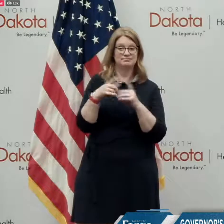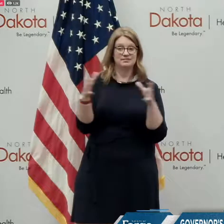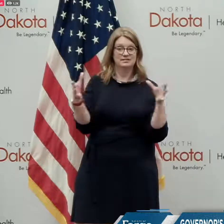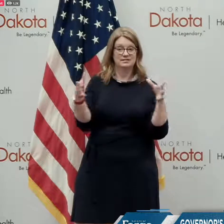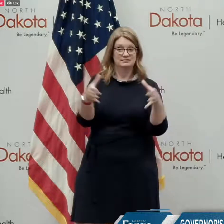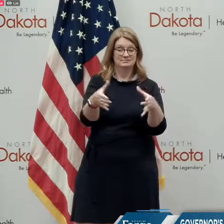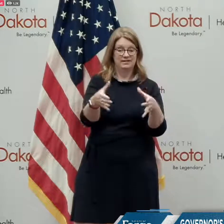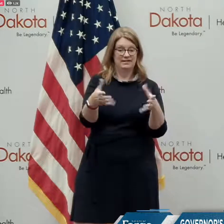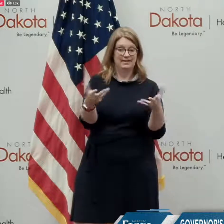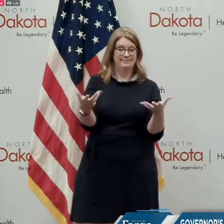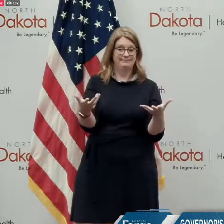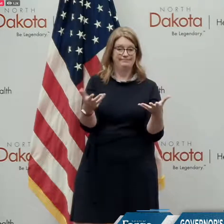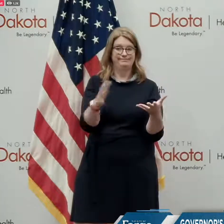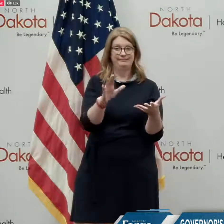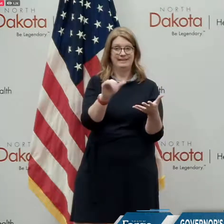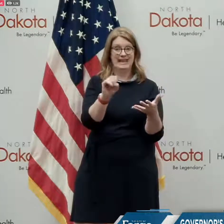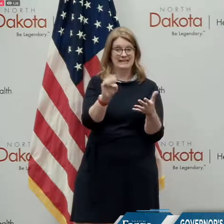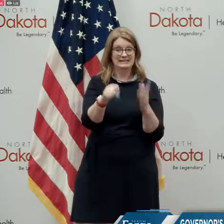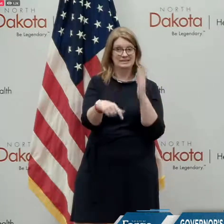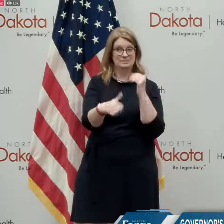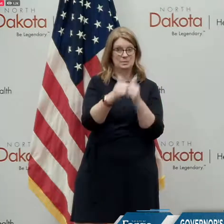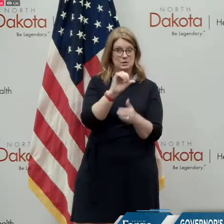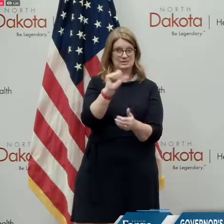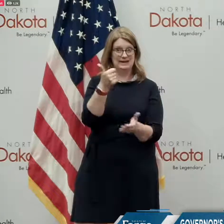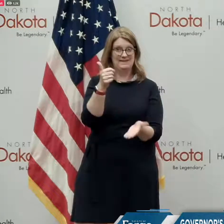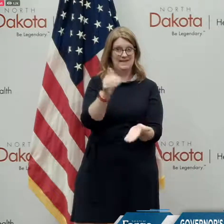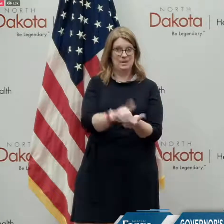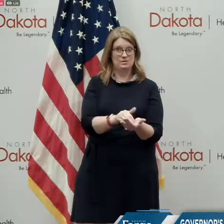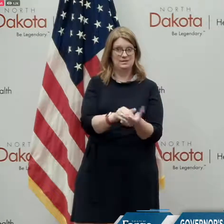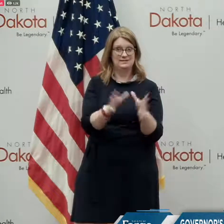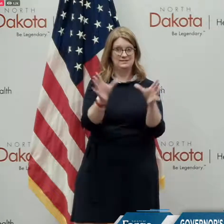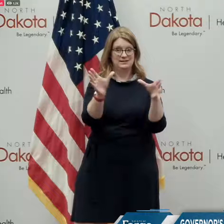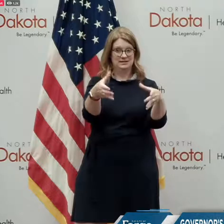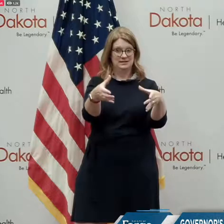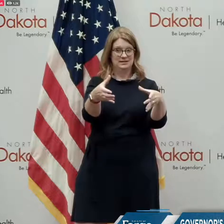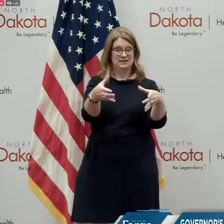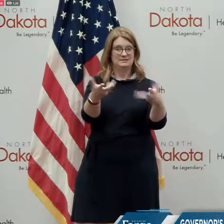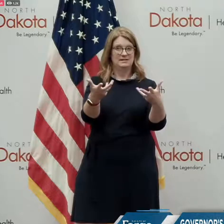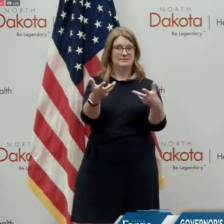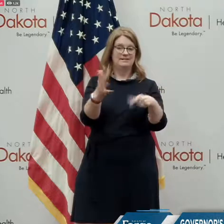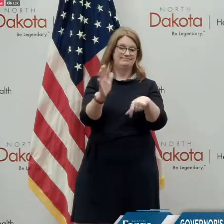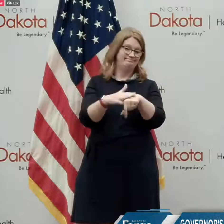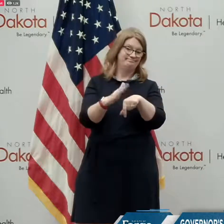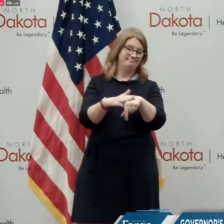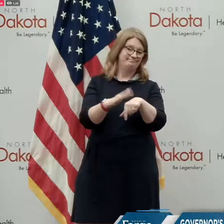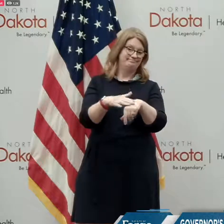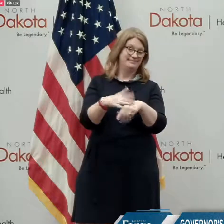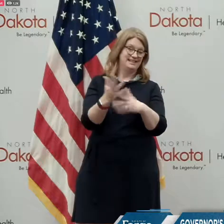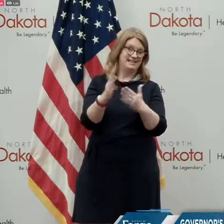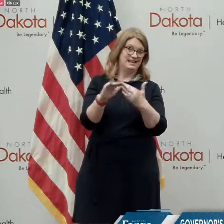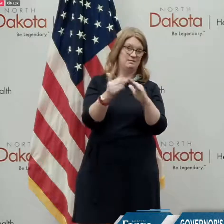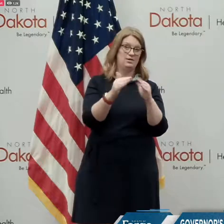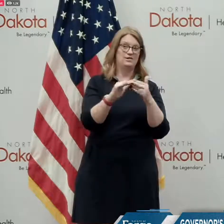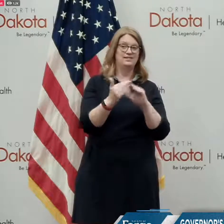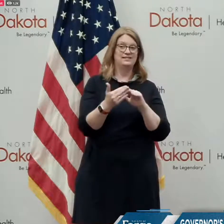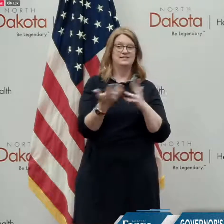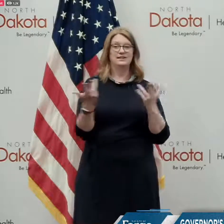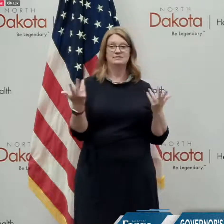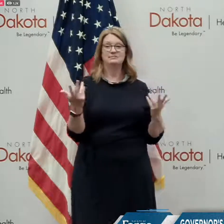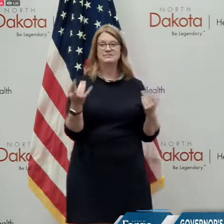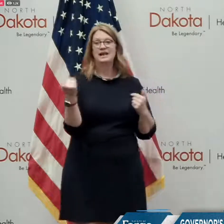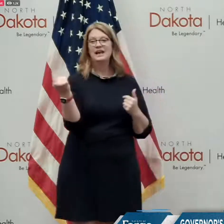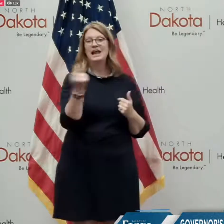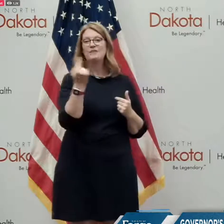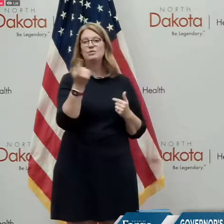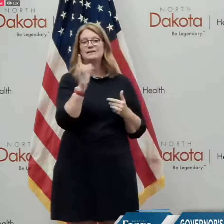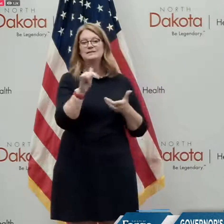prevalence in terms of the cases per 10,000, that might send a signal to that community that everybody needs to pull together